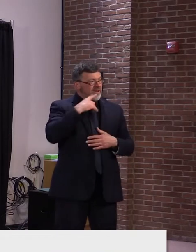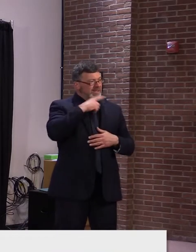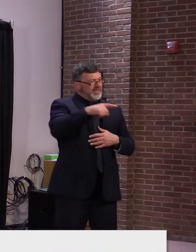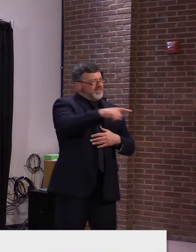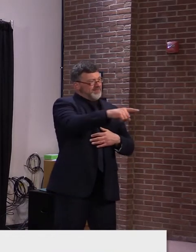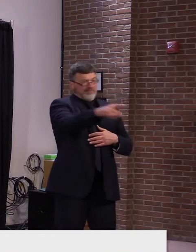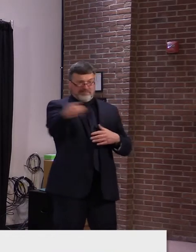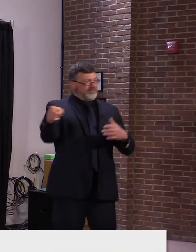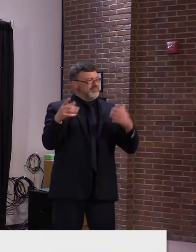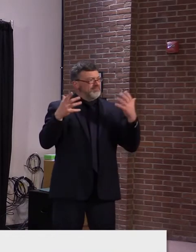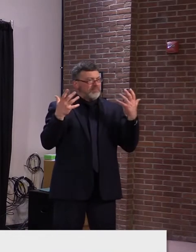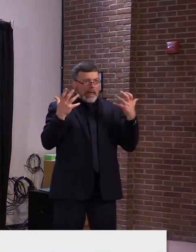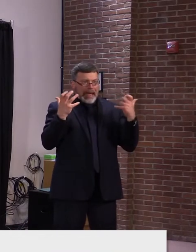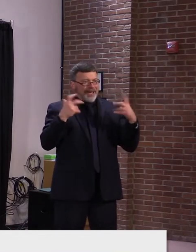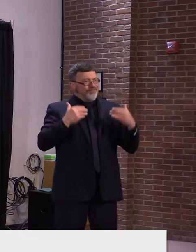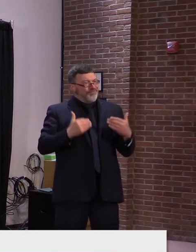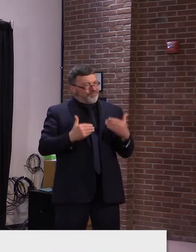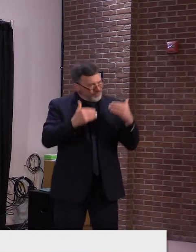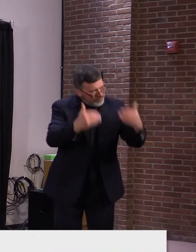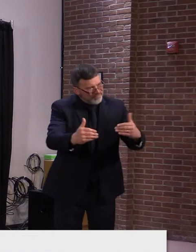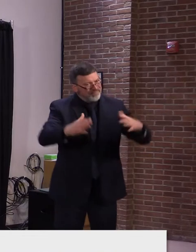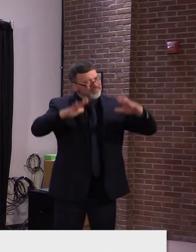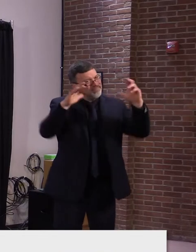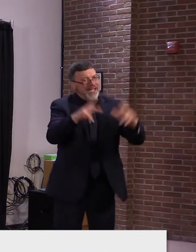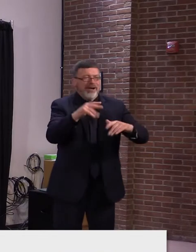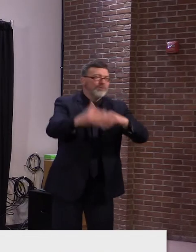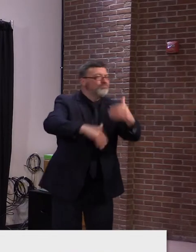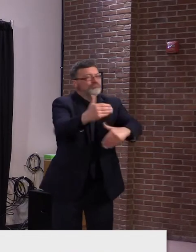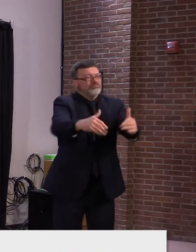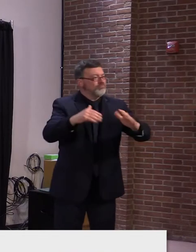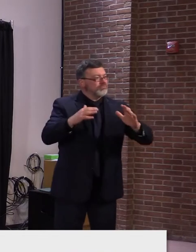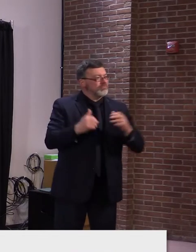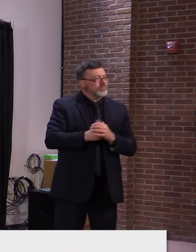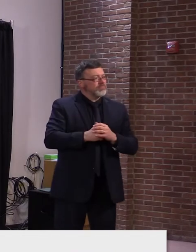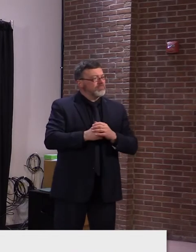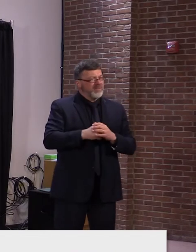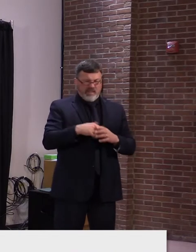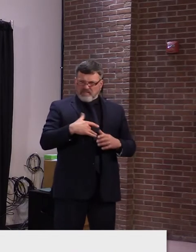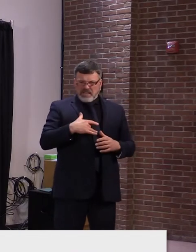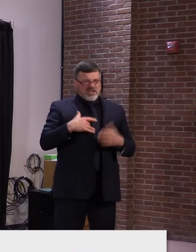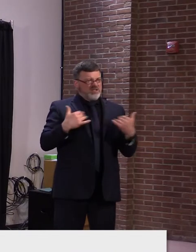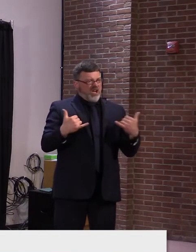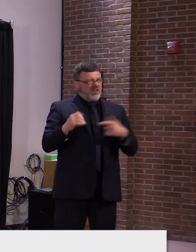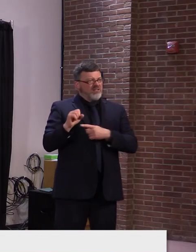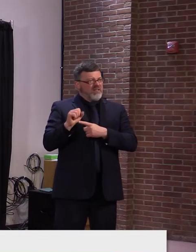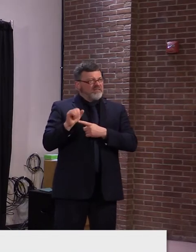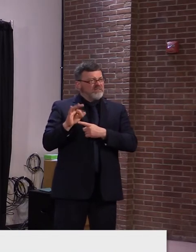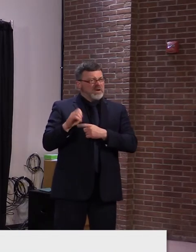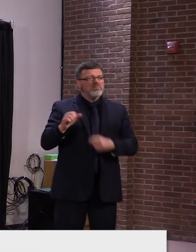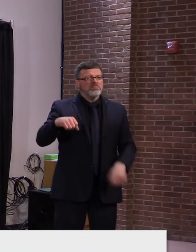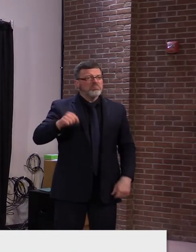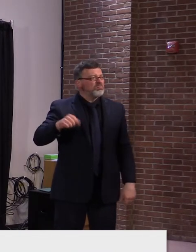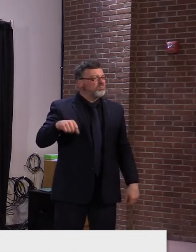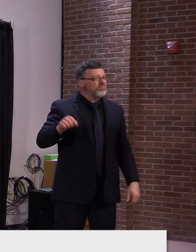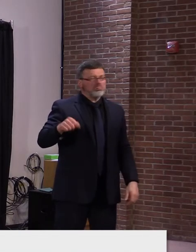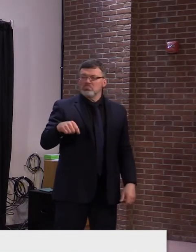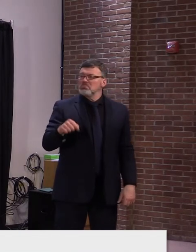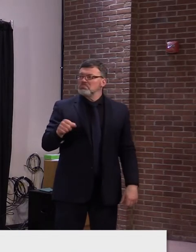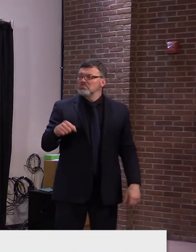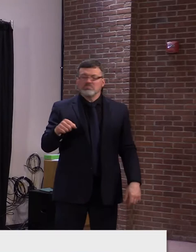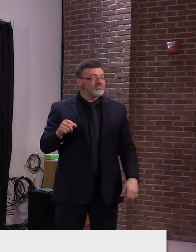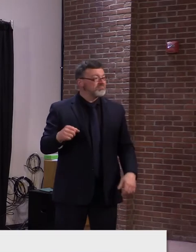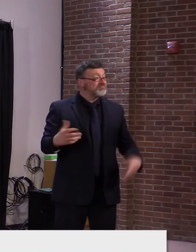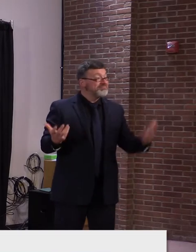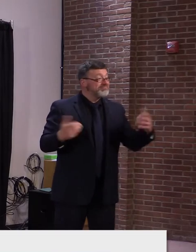to move forward because we perceive it is safe enough for everyone to do that. Just like you referred to, there was a time we